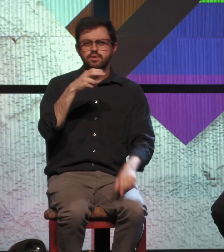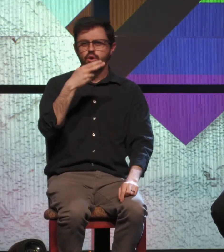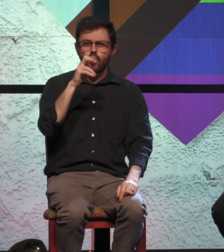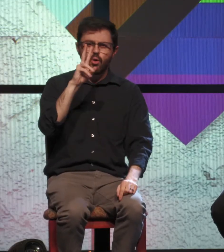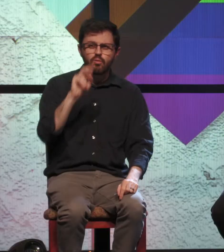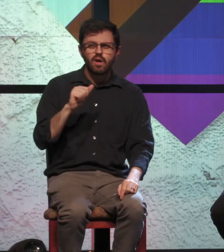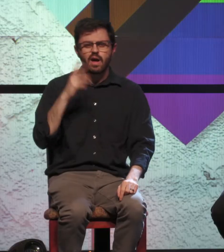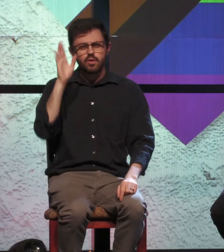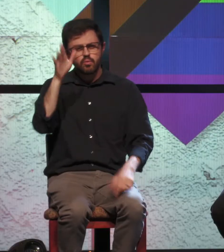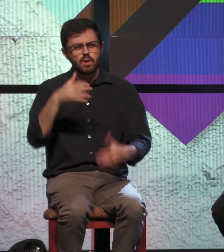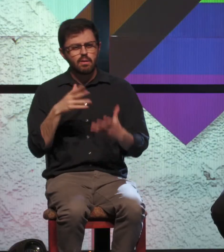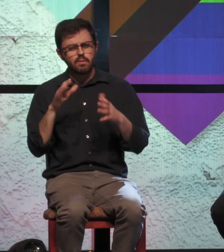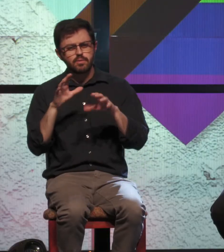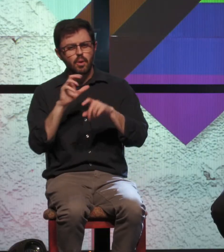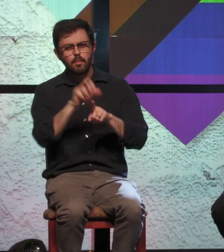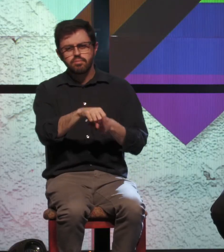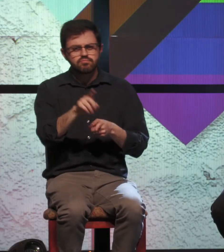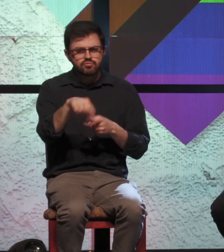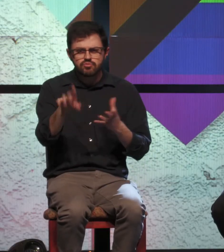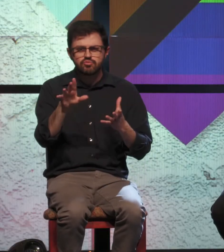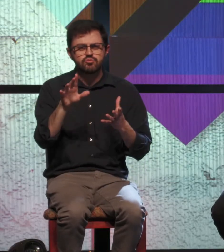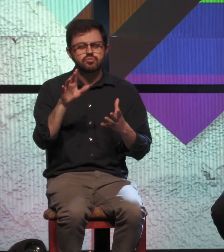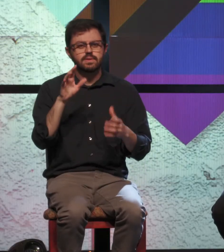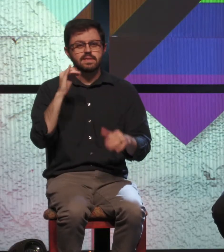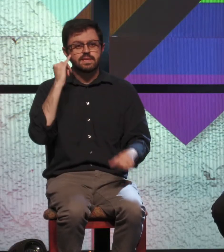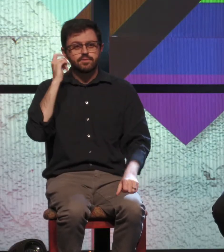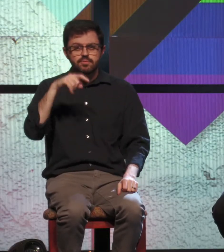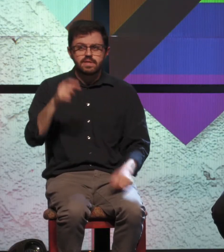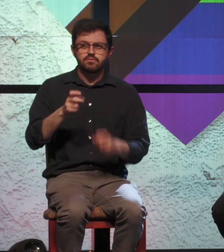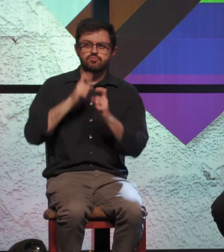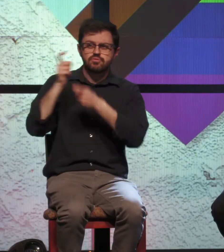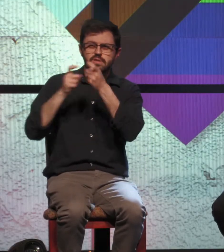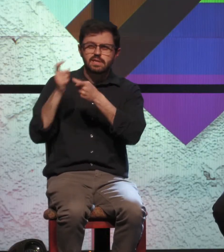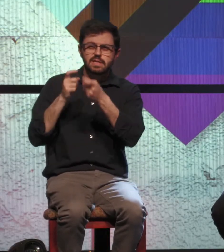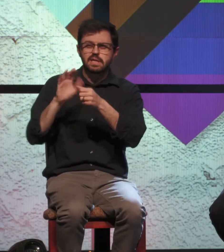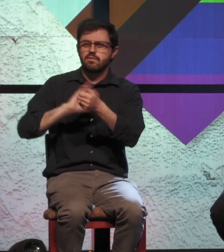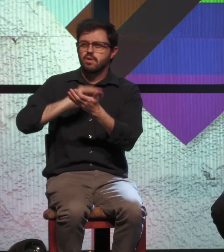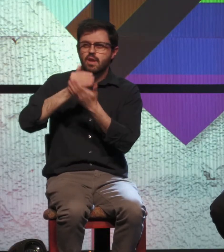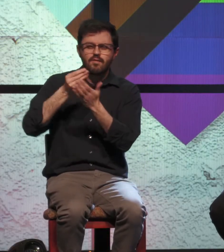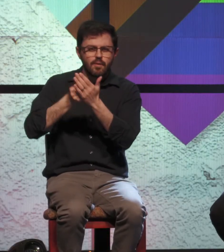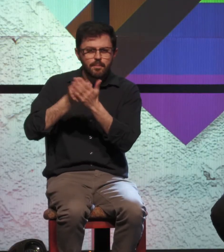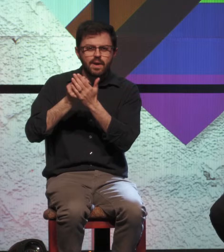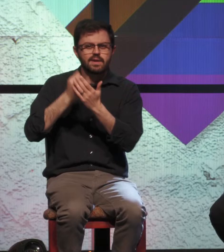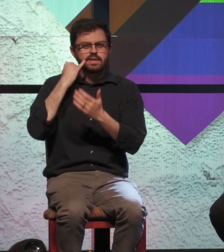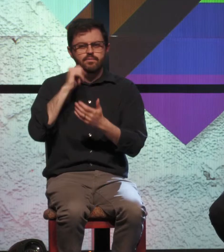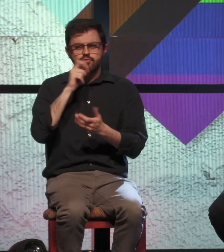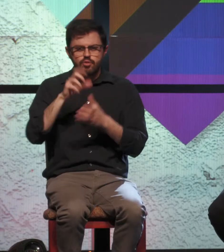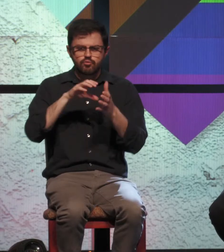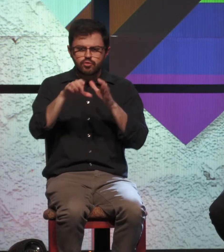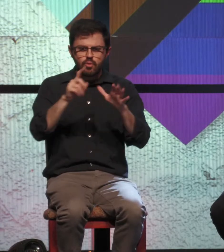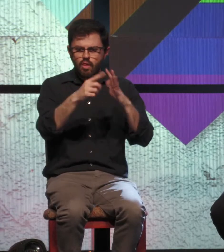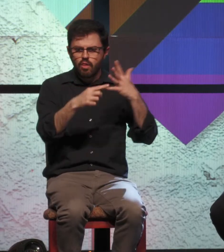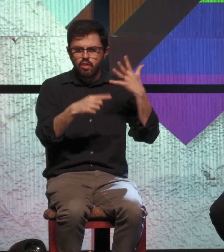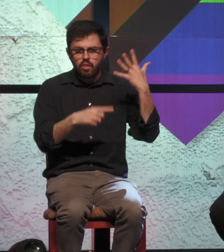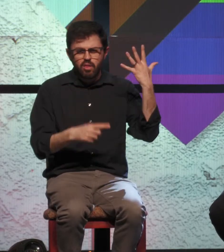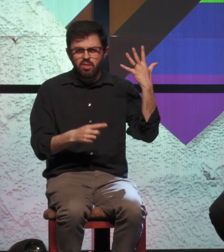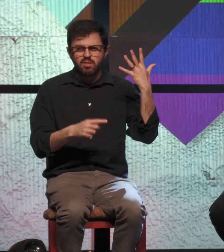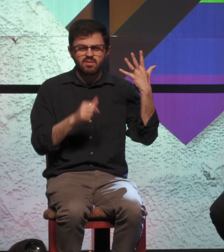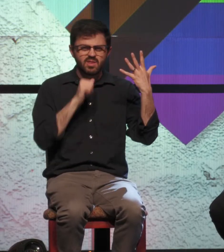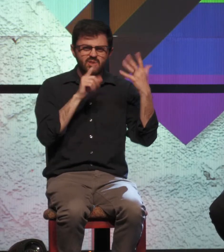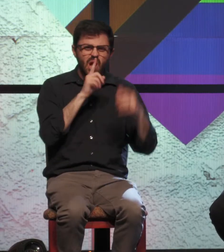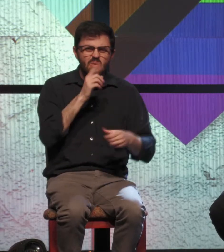God is a big deal. If you don't give the right amount in the offering, if you don't do these things, if you don't say just the right prayer, then you don't love